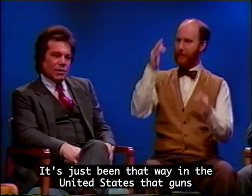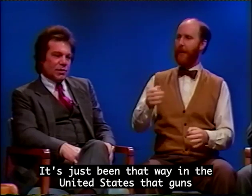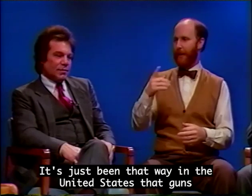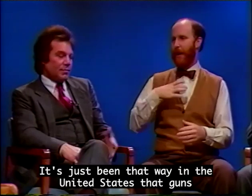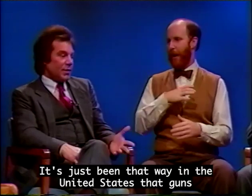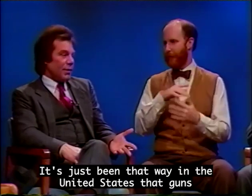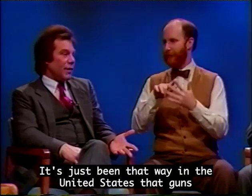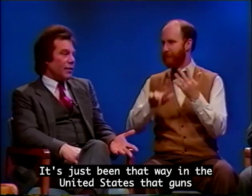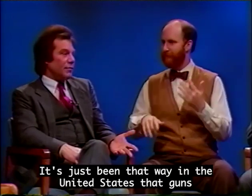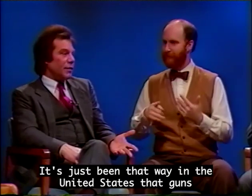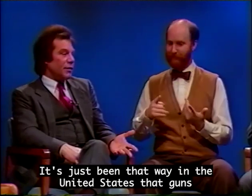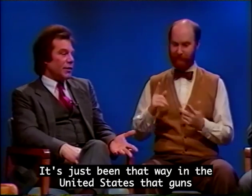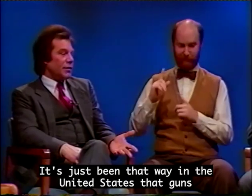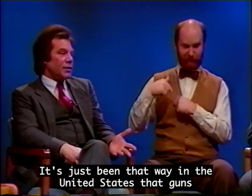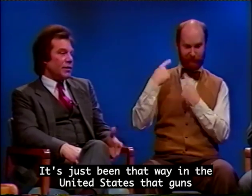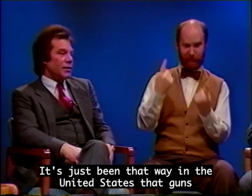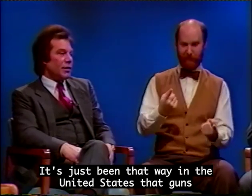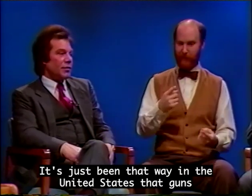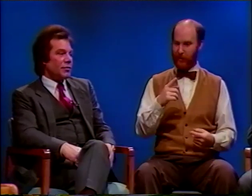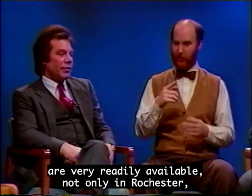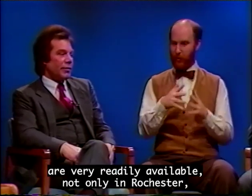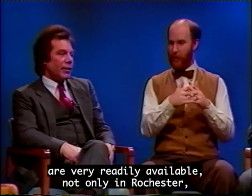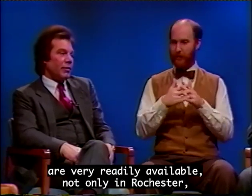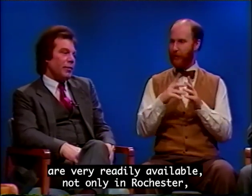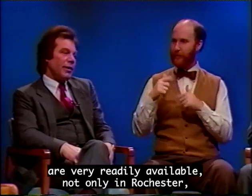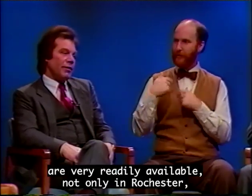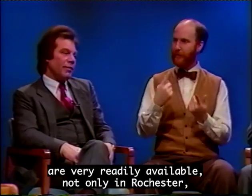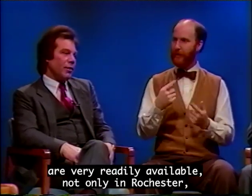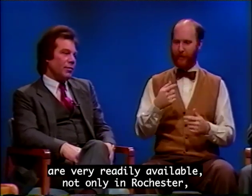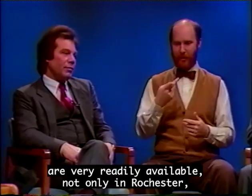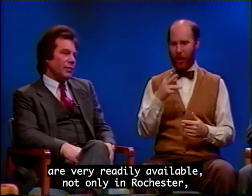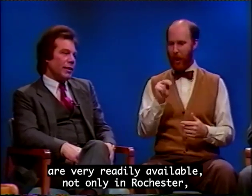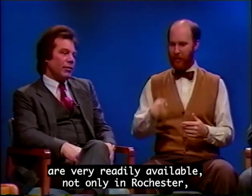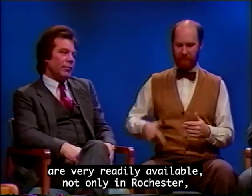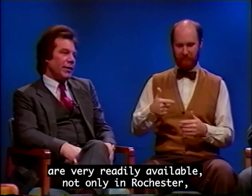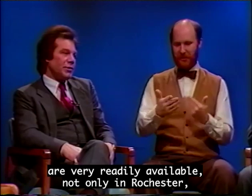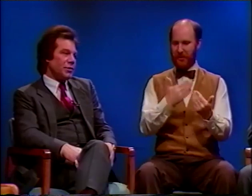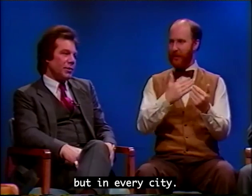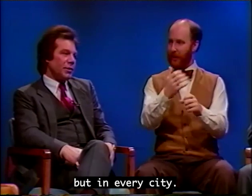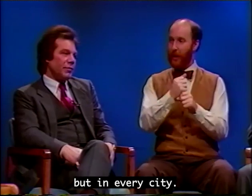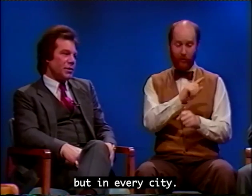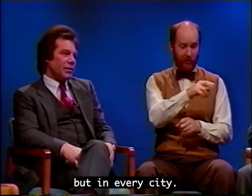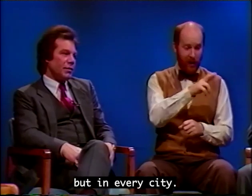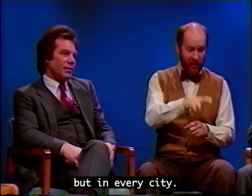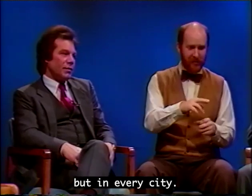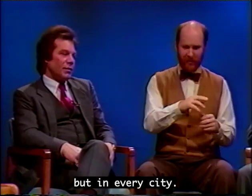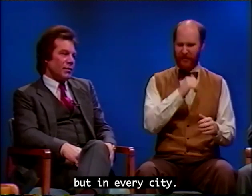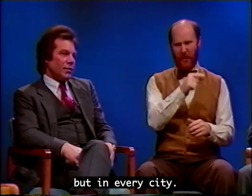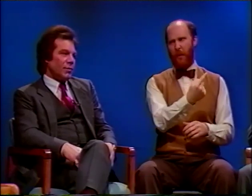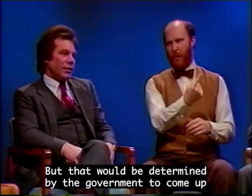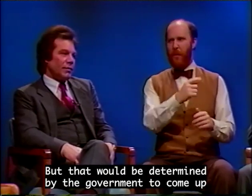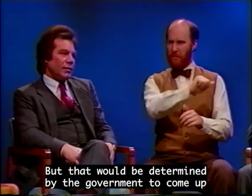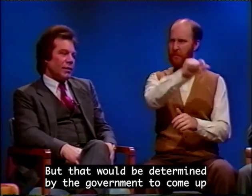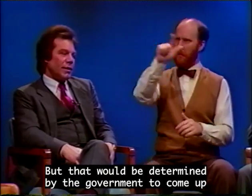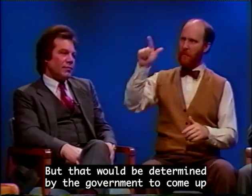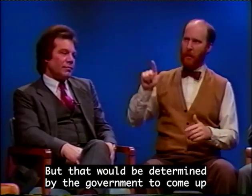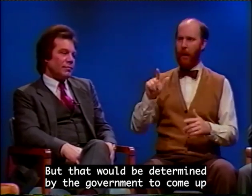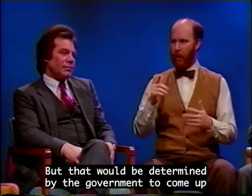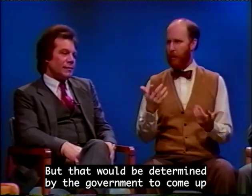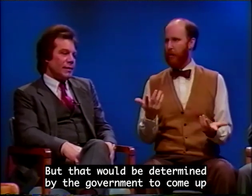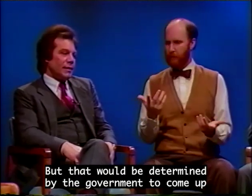It's just been that way in the United States. Guns are very readily available, not only in Rochester, but in every city. But